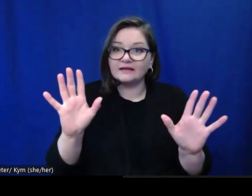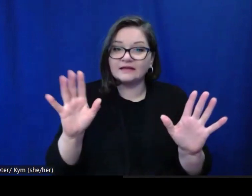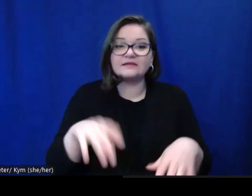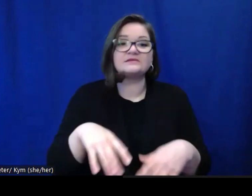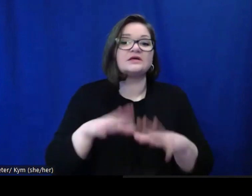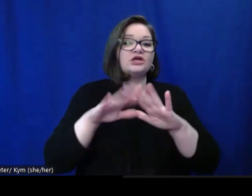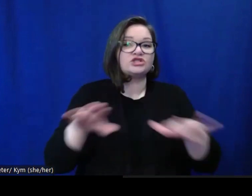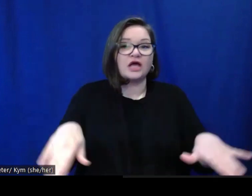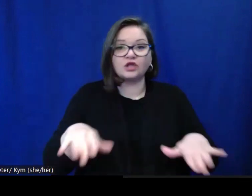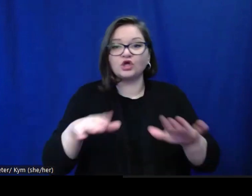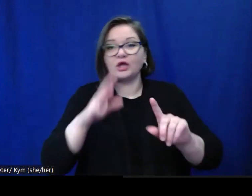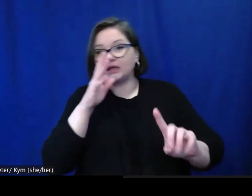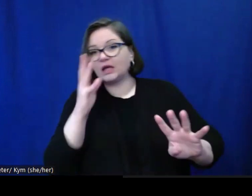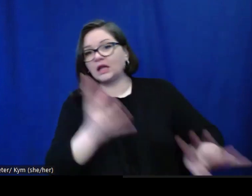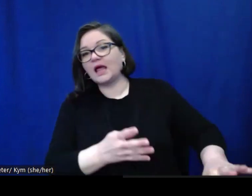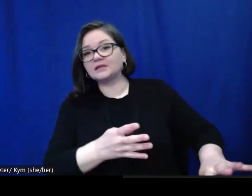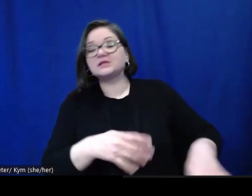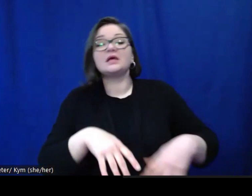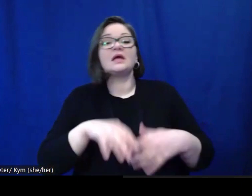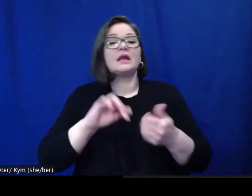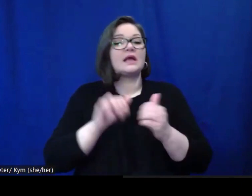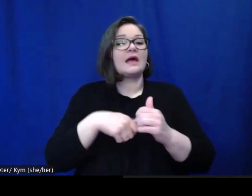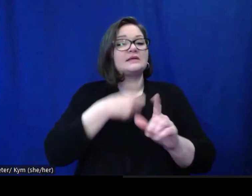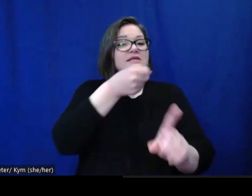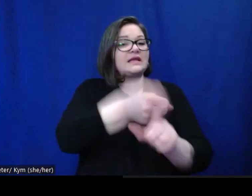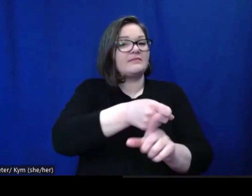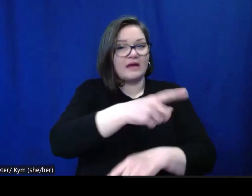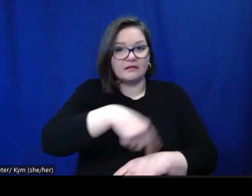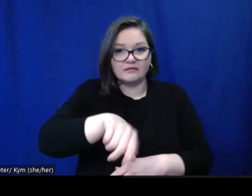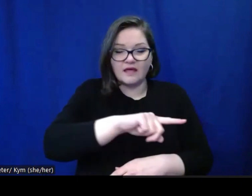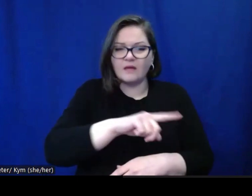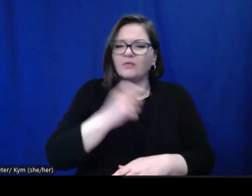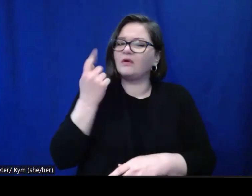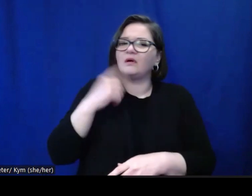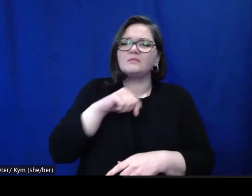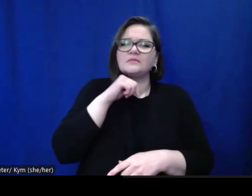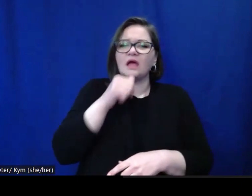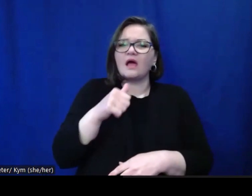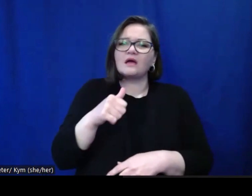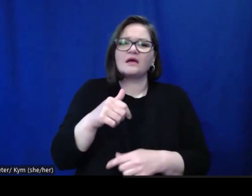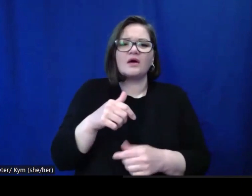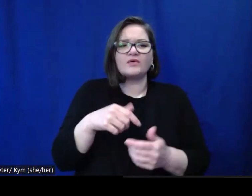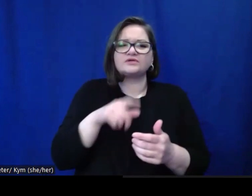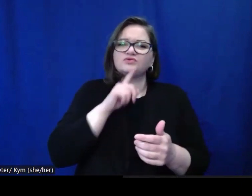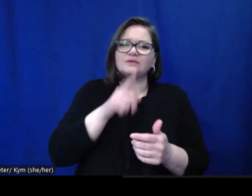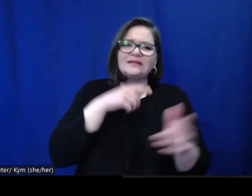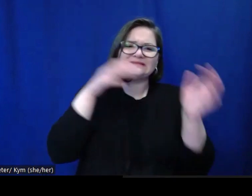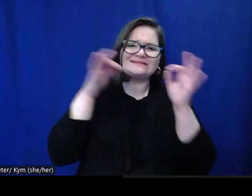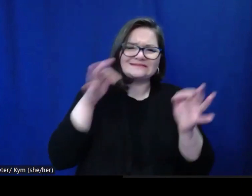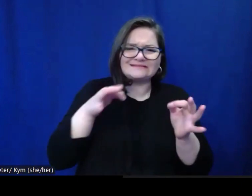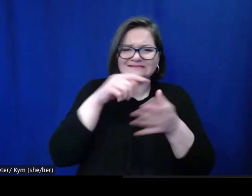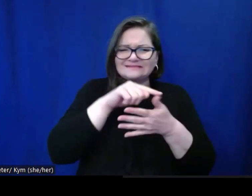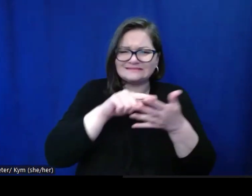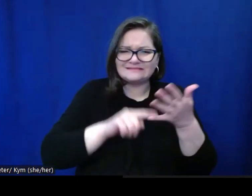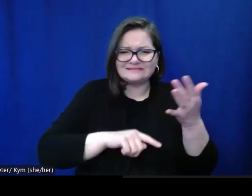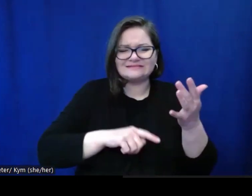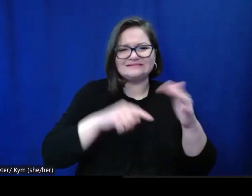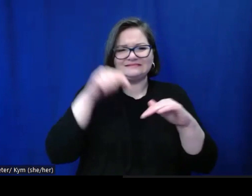childhood neglect. And how does this impact? So I'm not going to spend a whole lot of time on things, topics, and